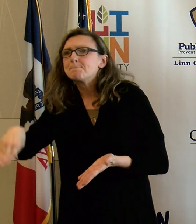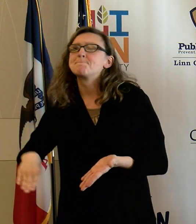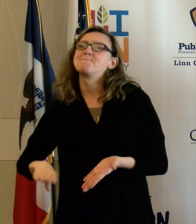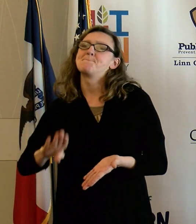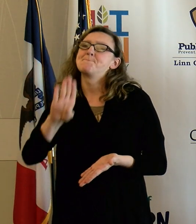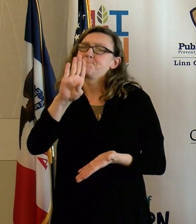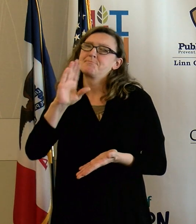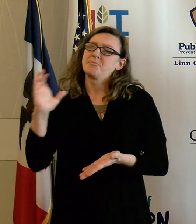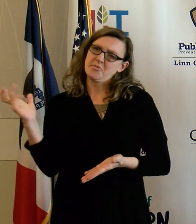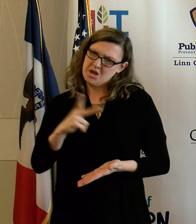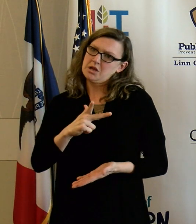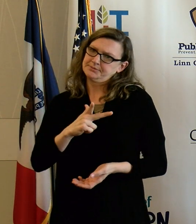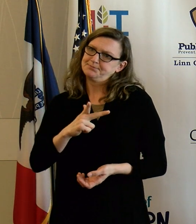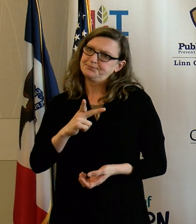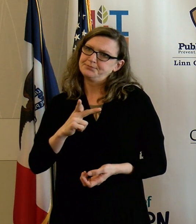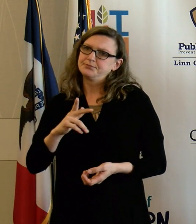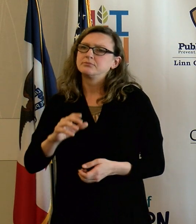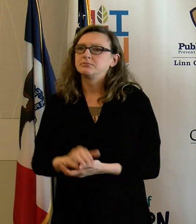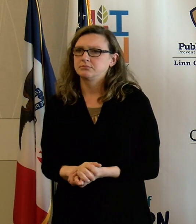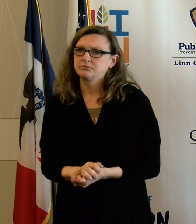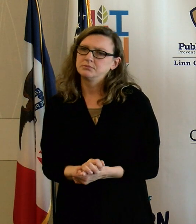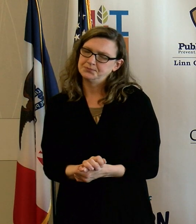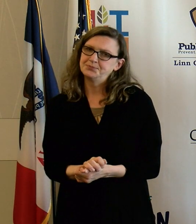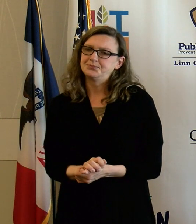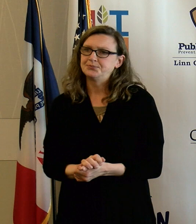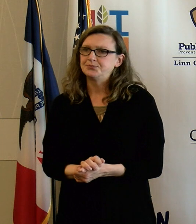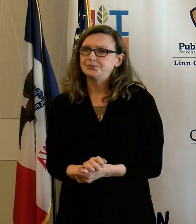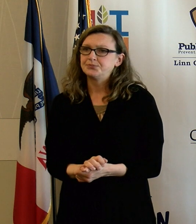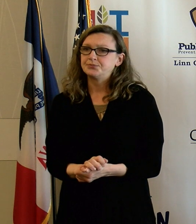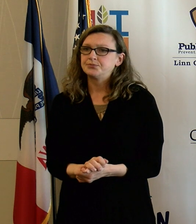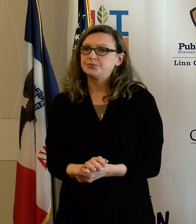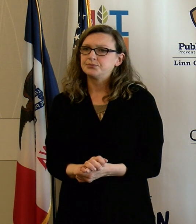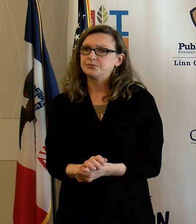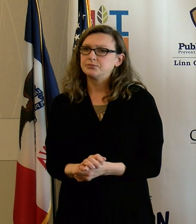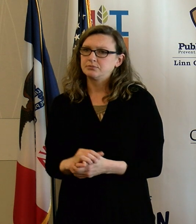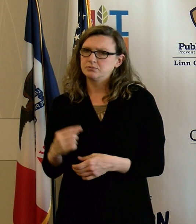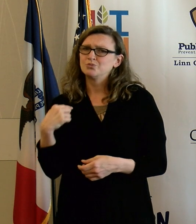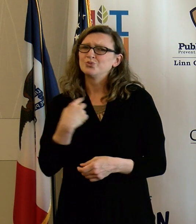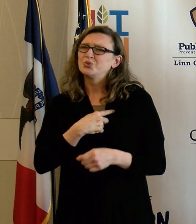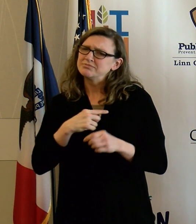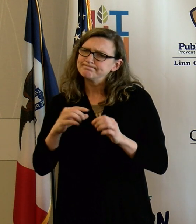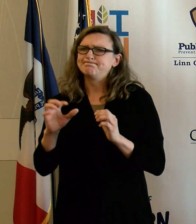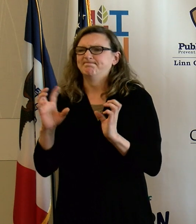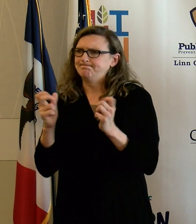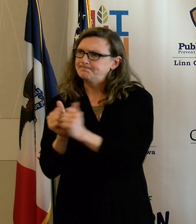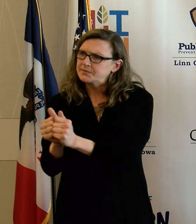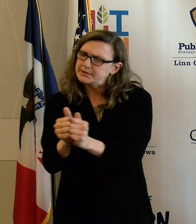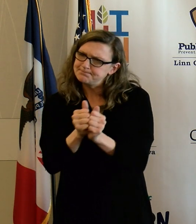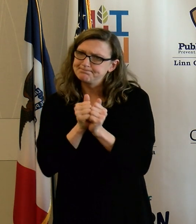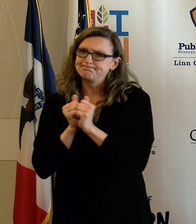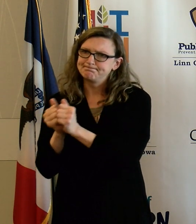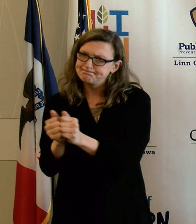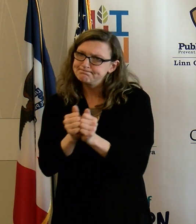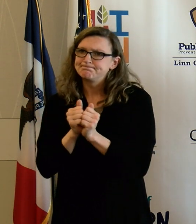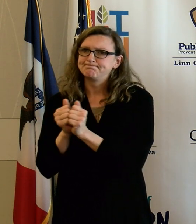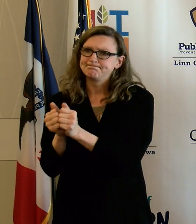them. We are all tied in this together. This is about shared